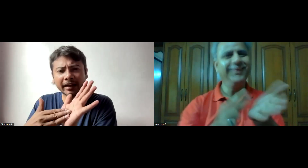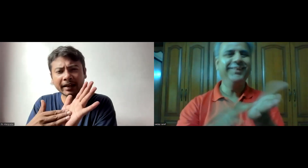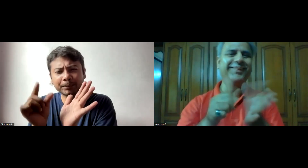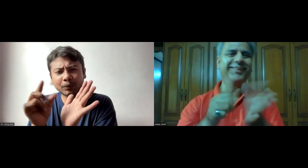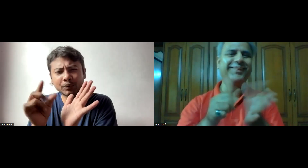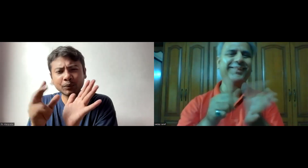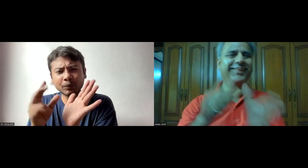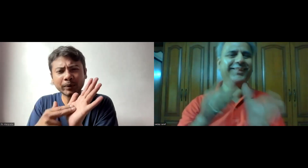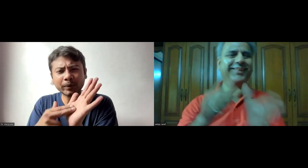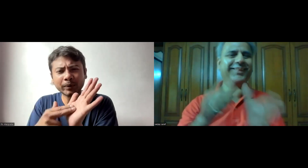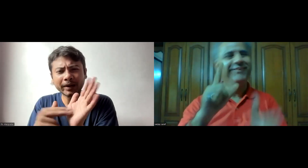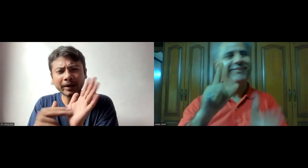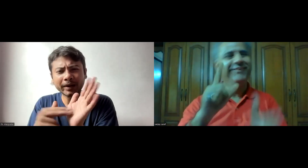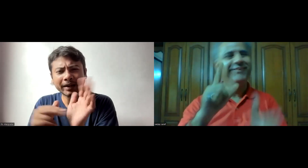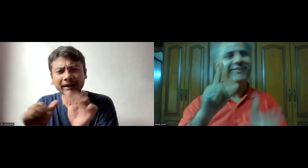Guna.